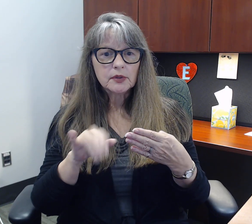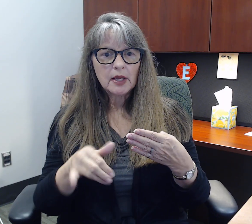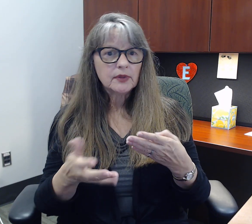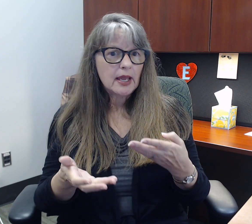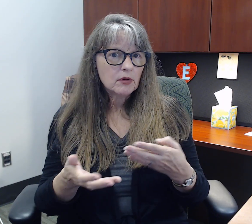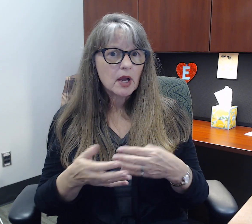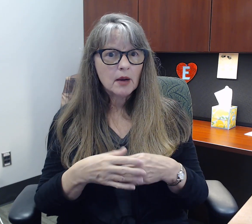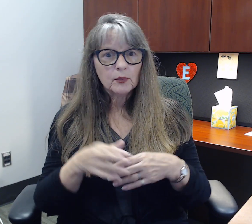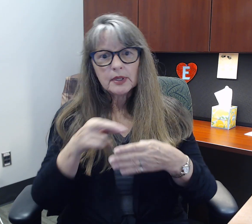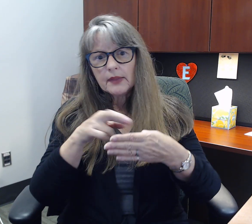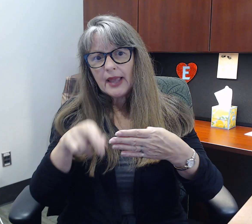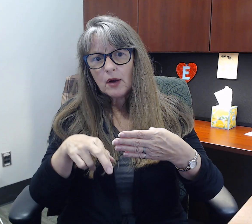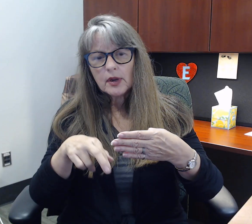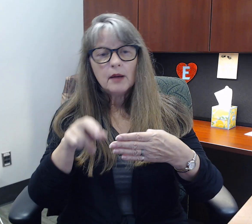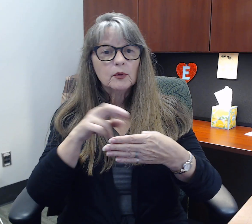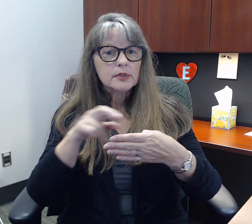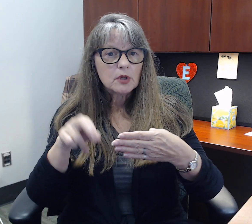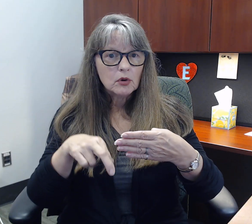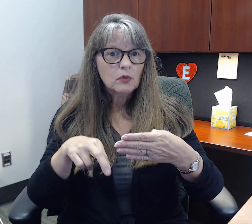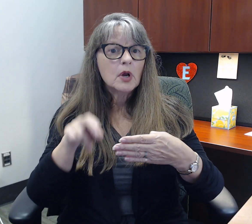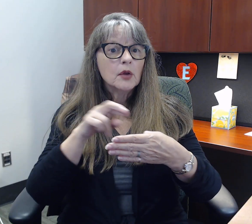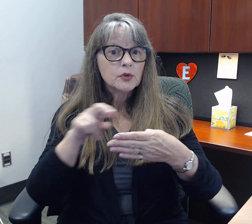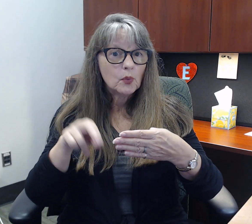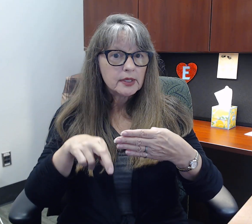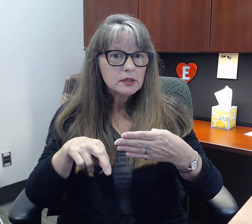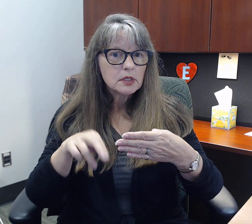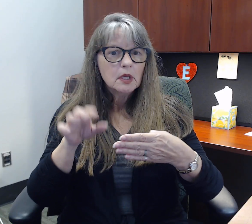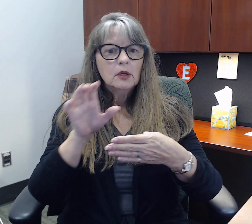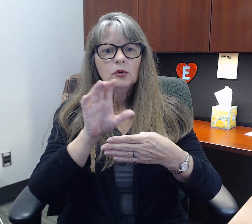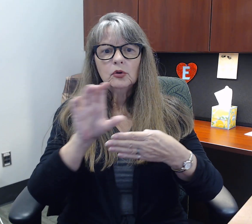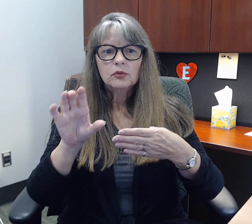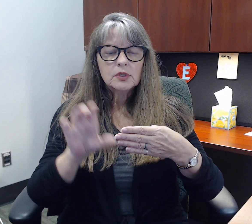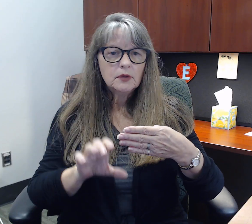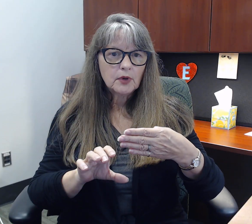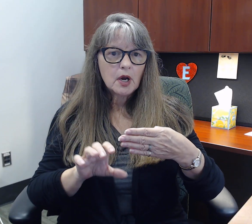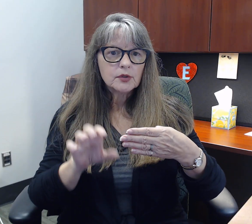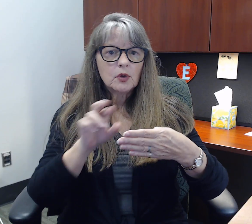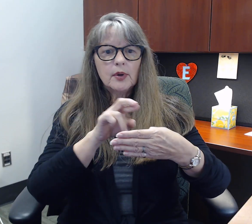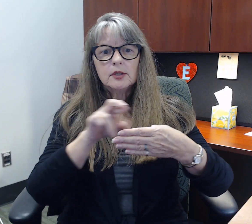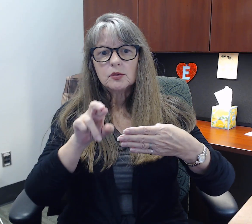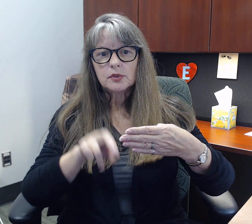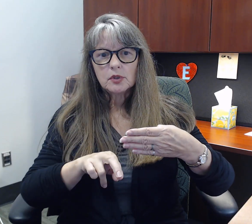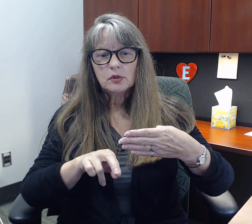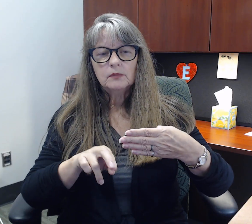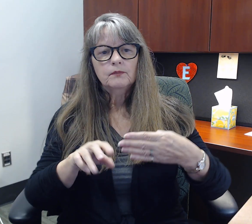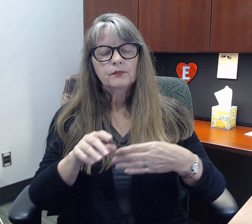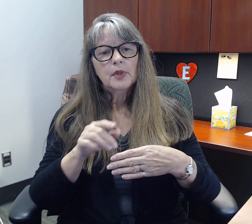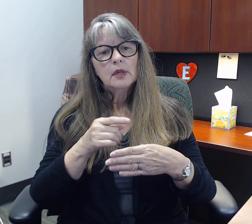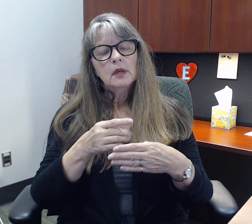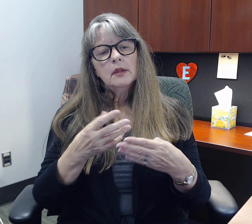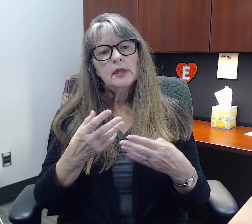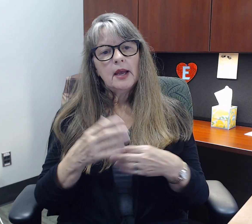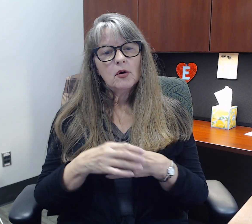that. The result, consequence. You can do C for consequence, result, the